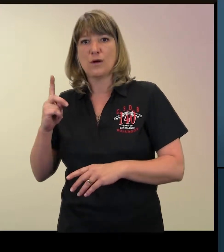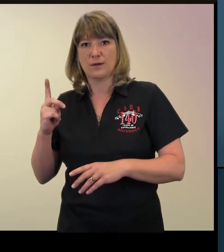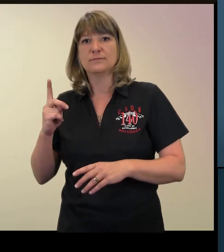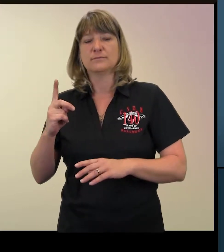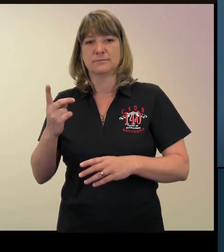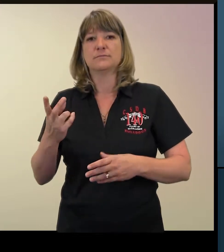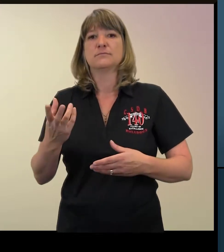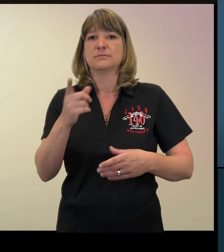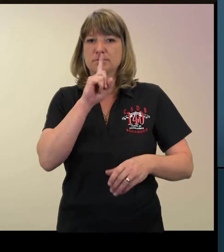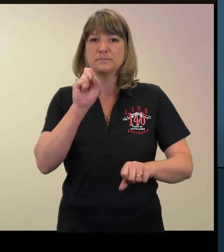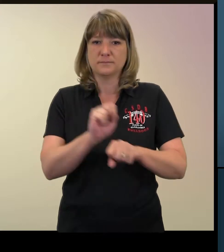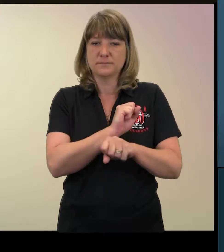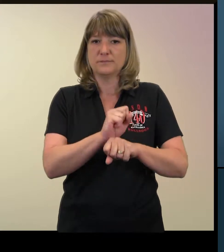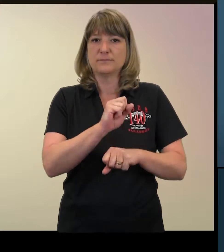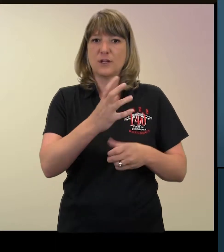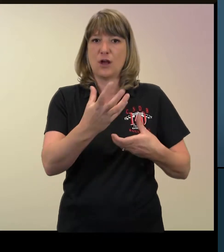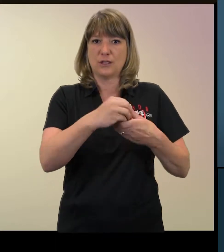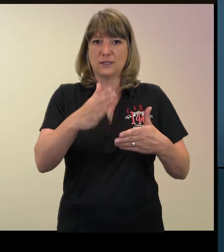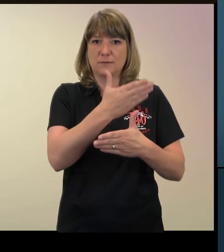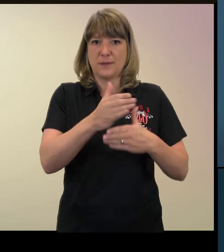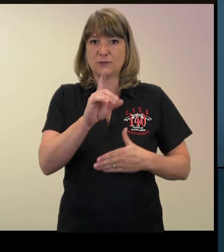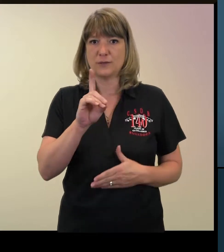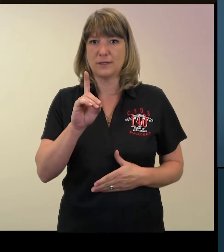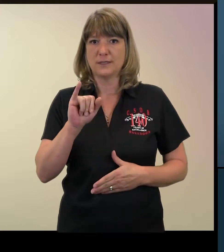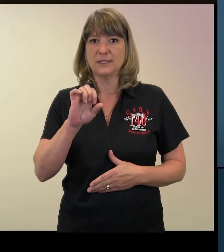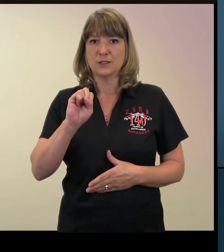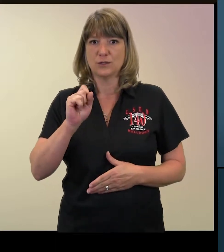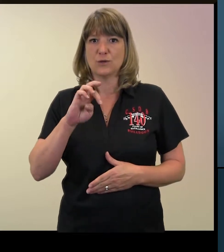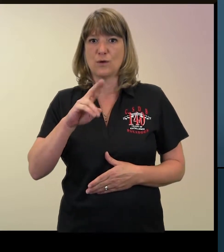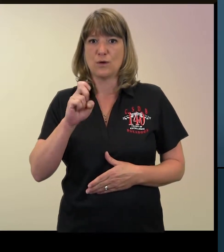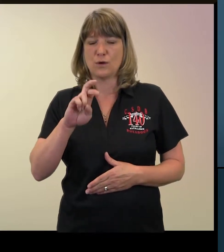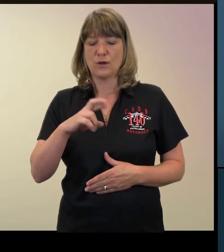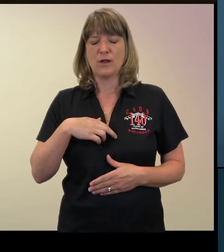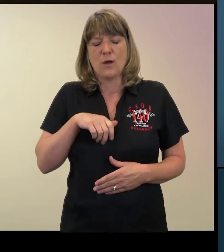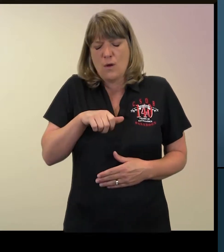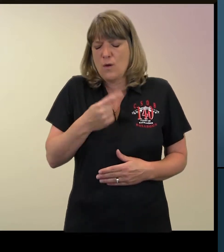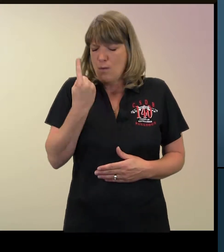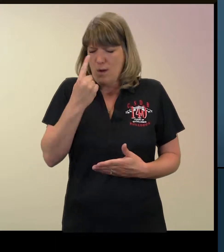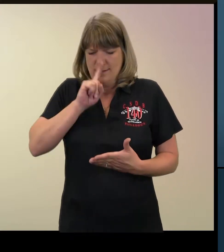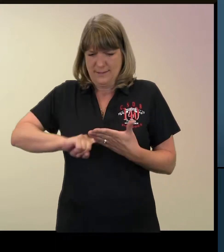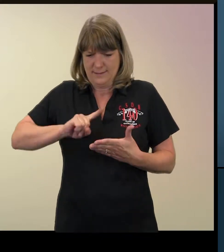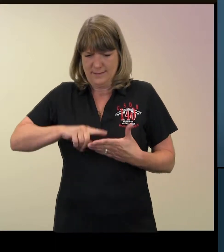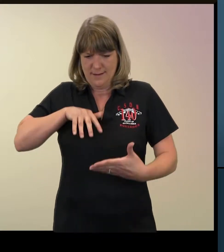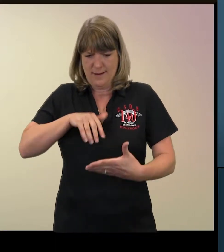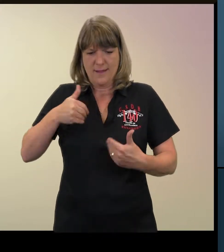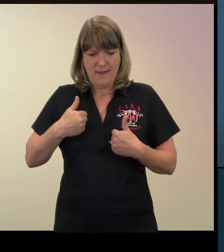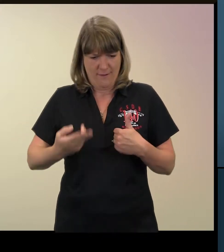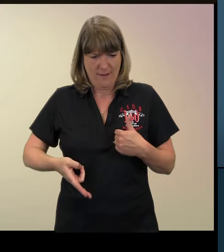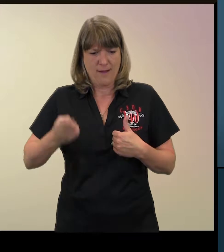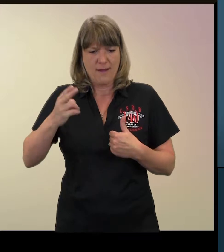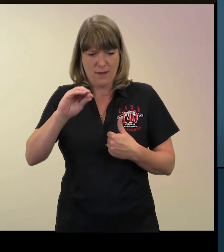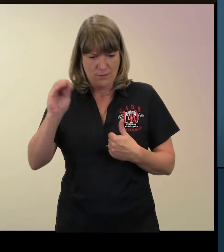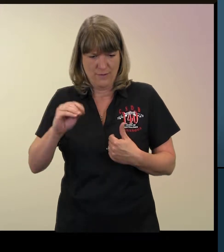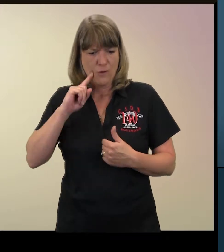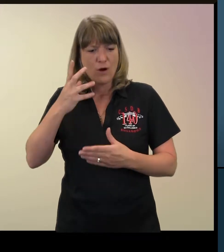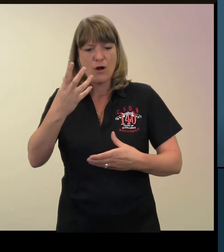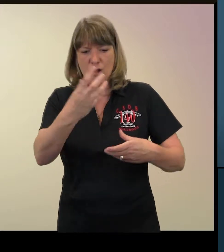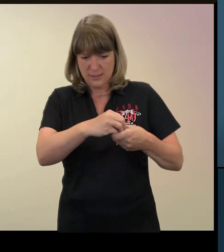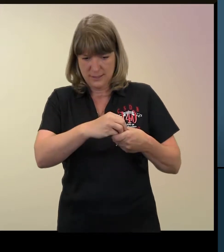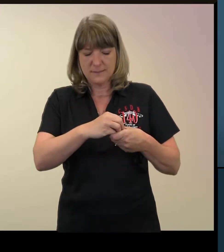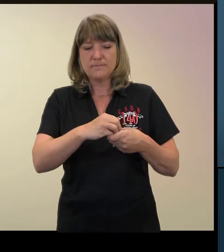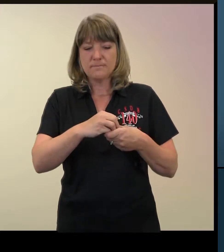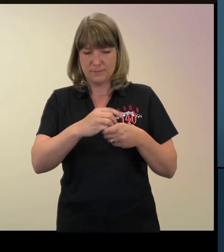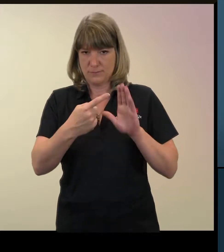And there's been one study that had a higher incidence of autism, that showed a